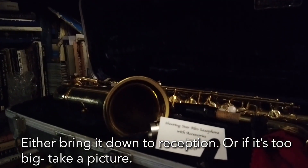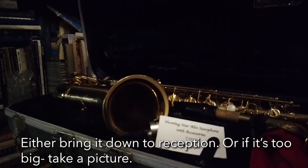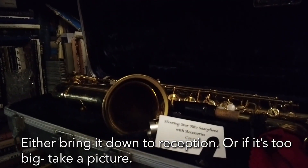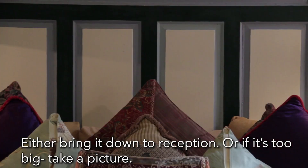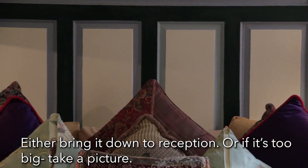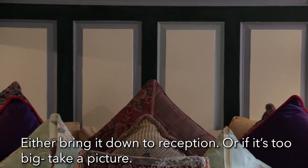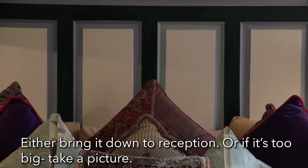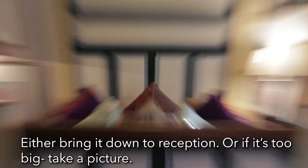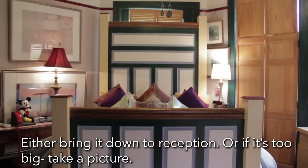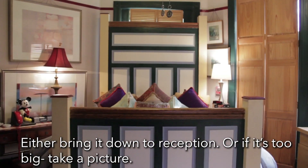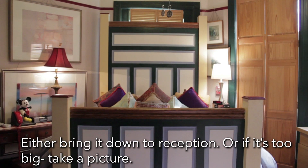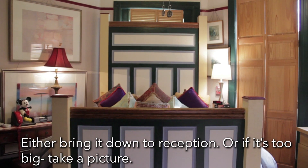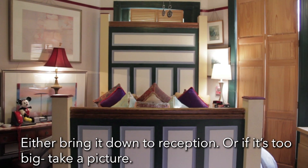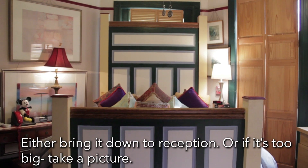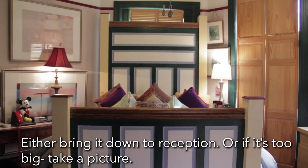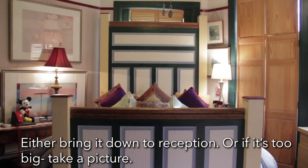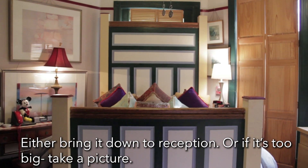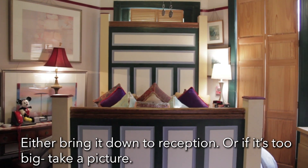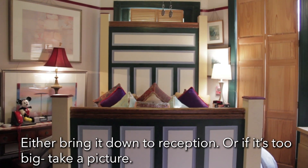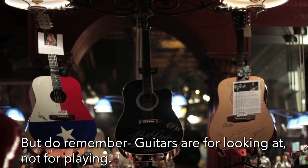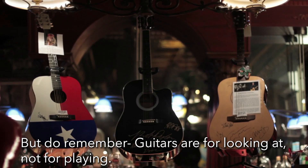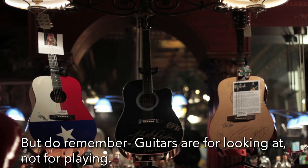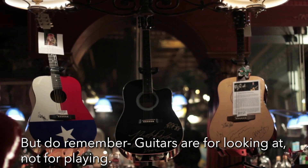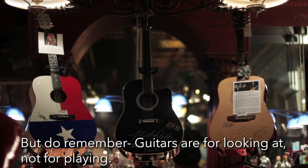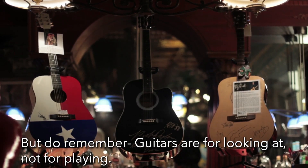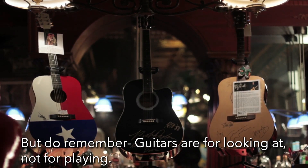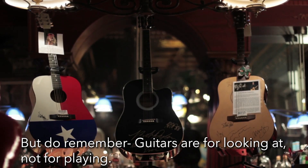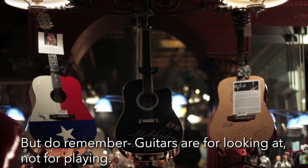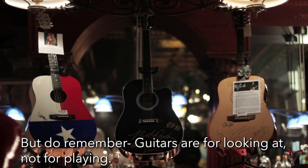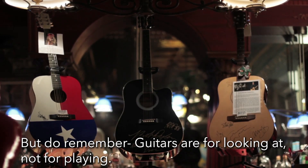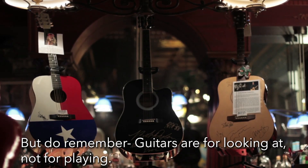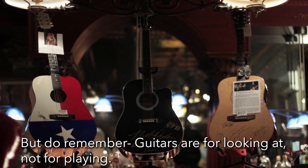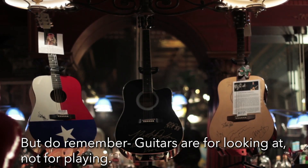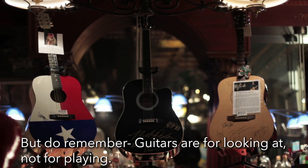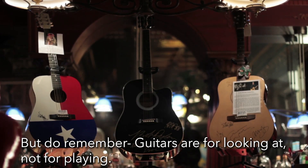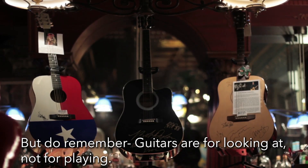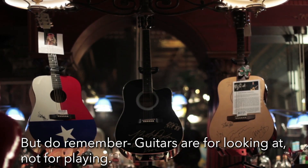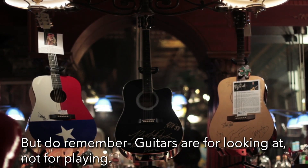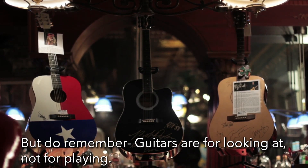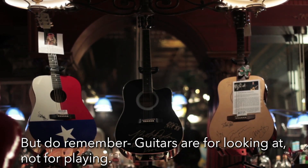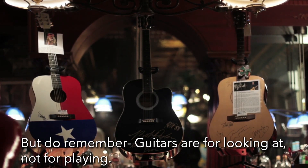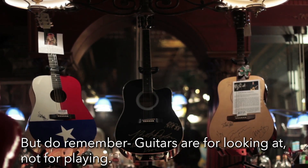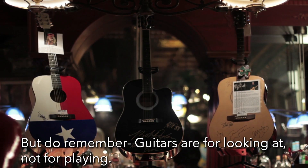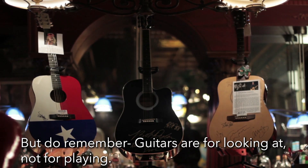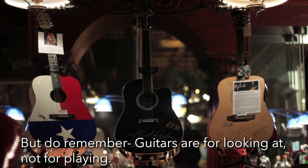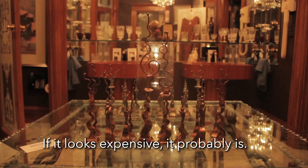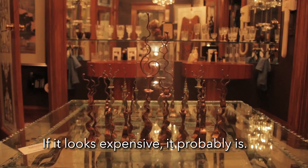reception, or if it's too big, take a picture. But do remember, guitars are for looking at, not for playing. If it